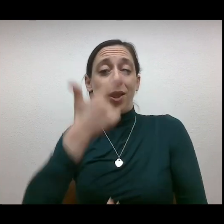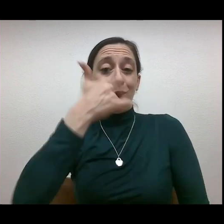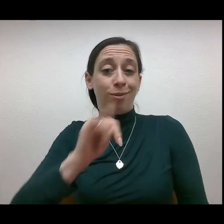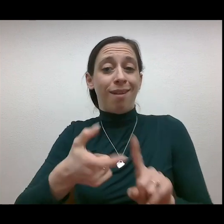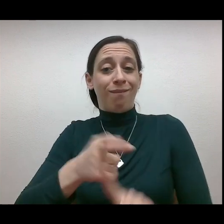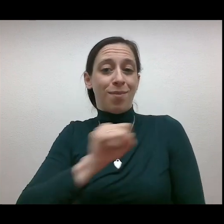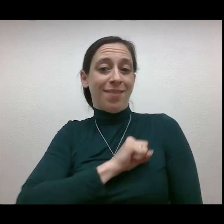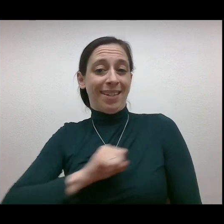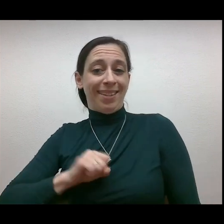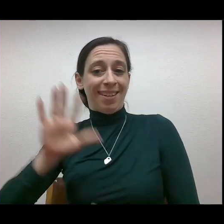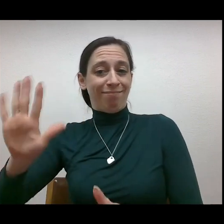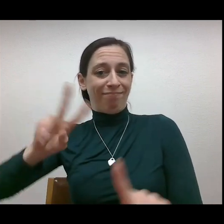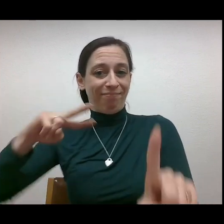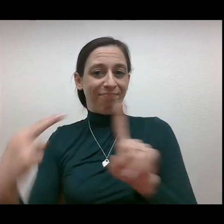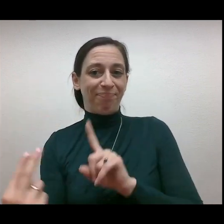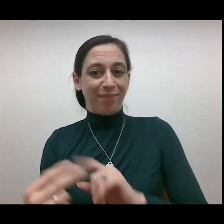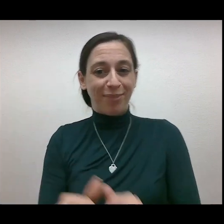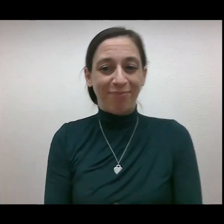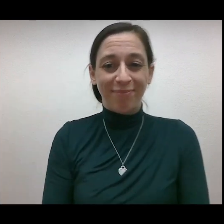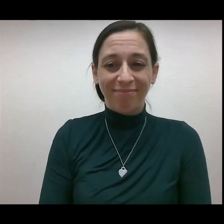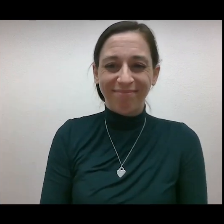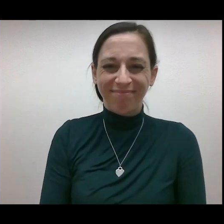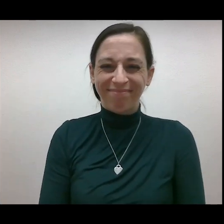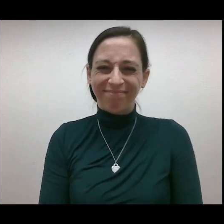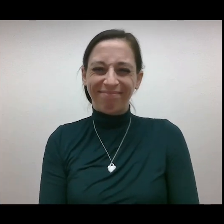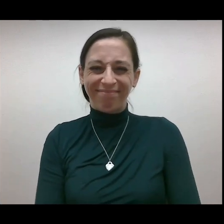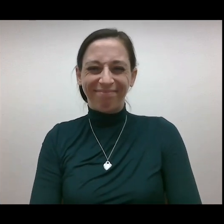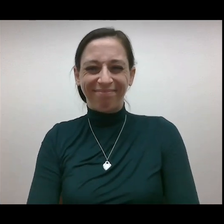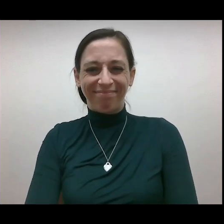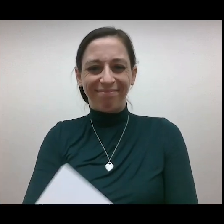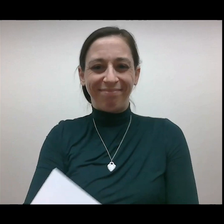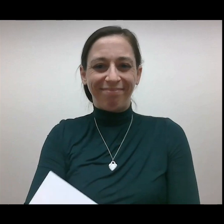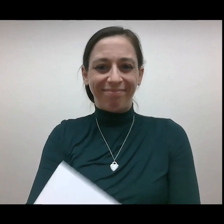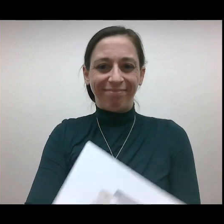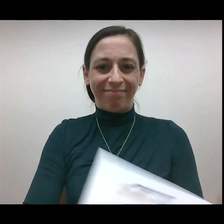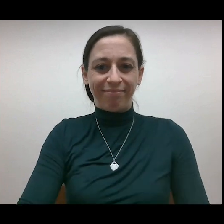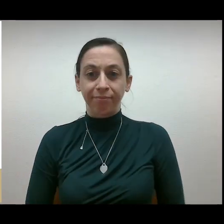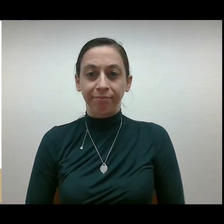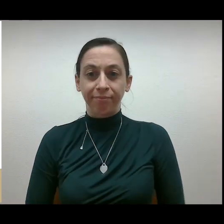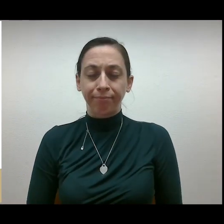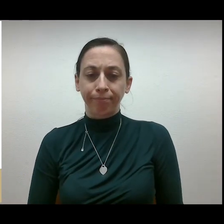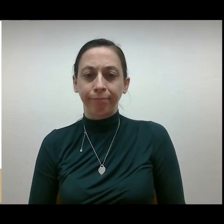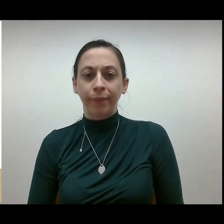So that is what the process looks like from the Senate perspective.